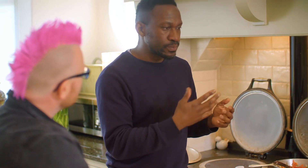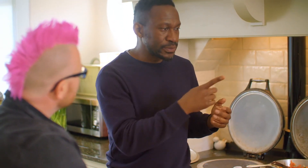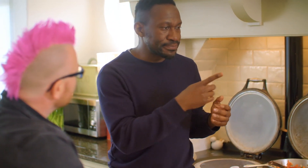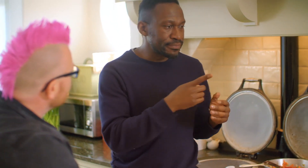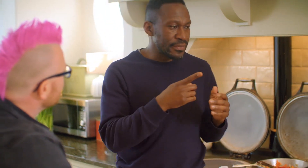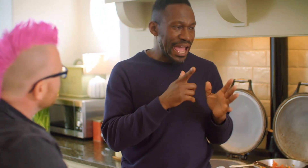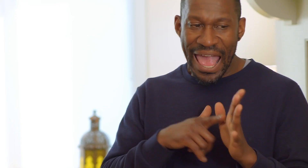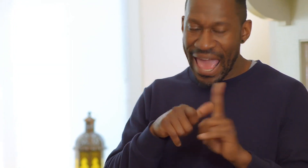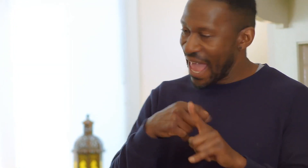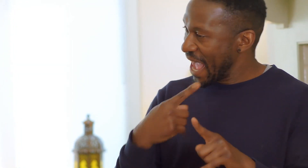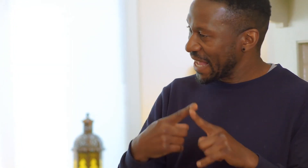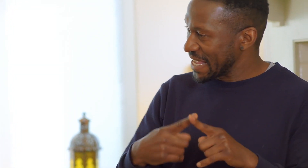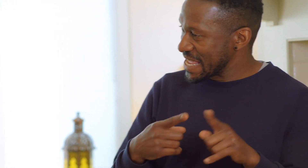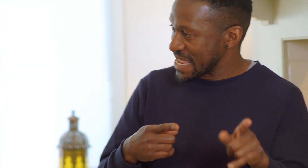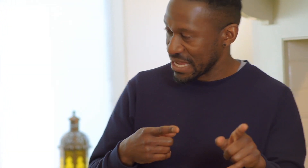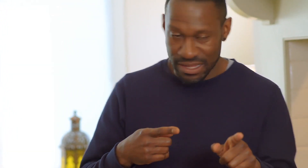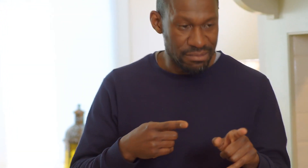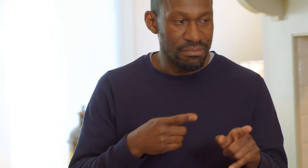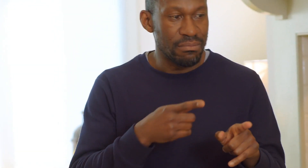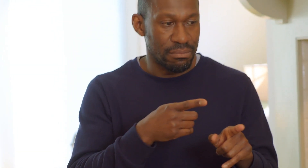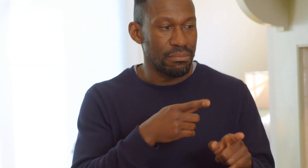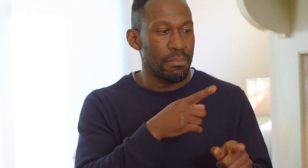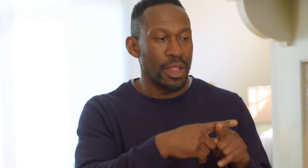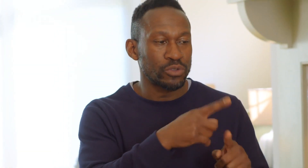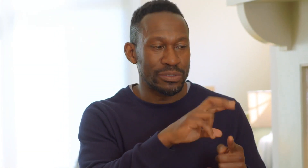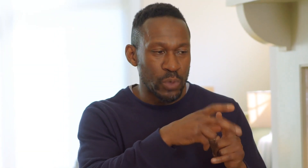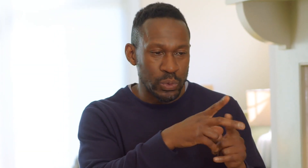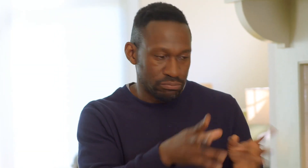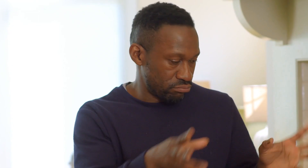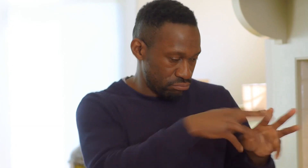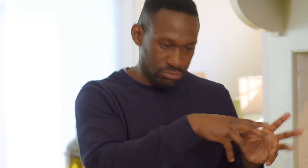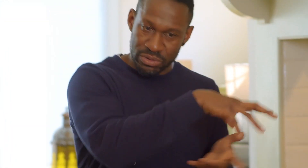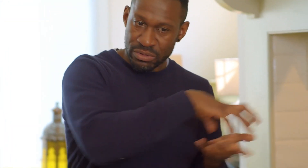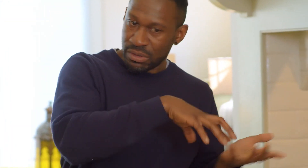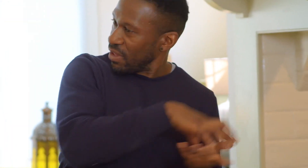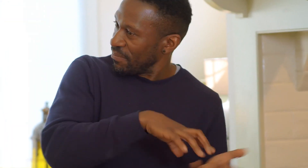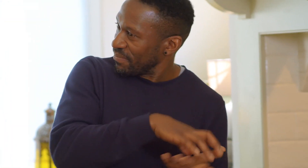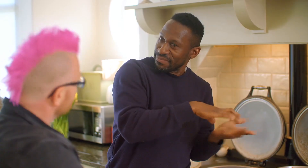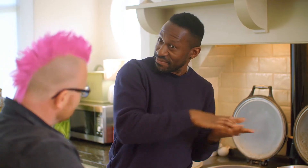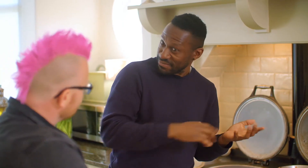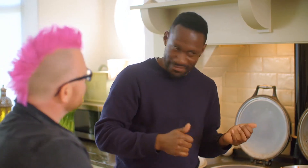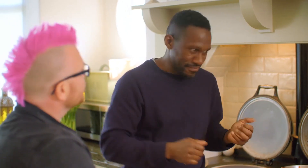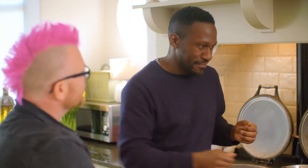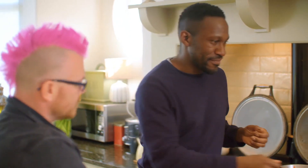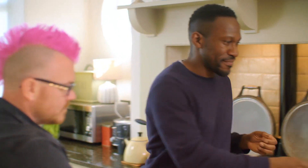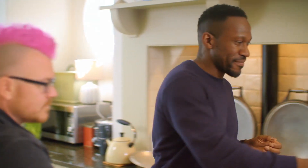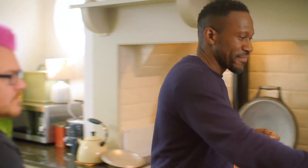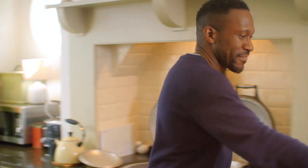Now, leave that simmering. Then in a bit, add the ackee and tomatoes.